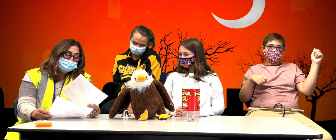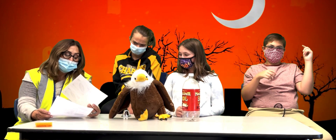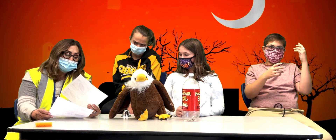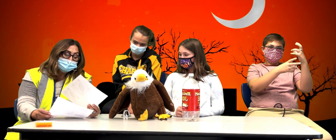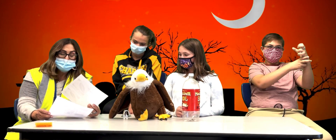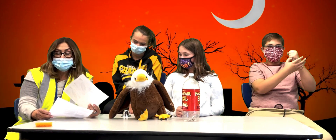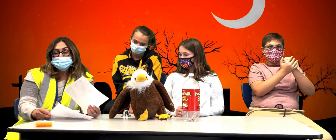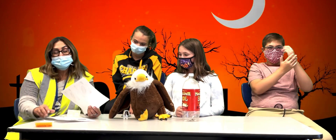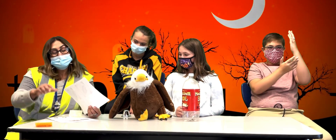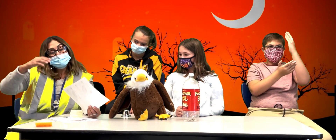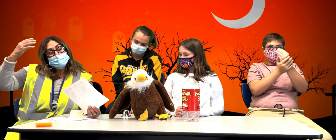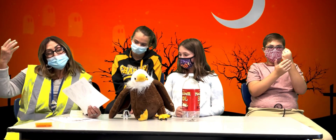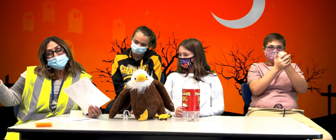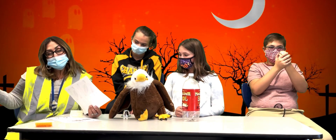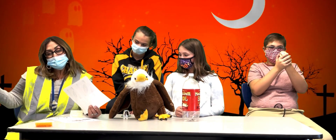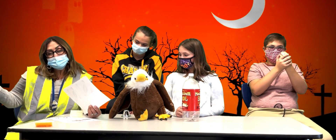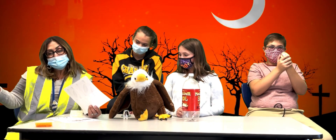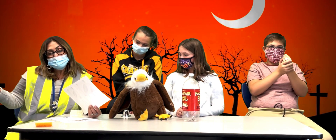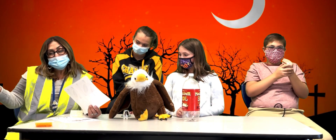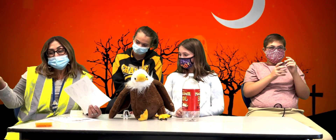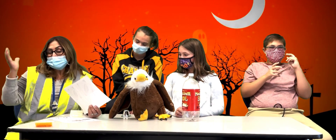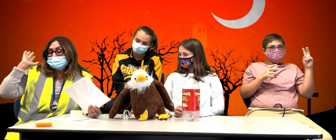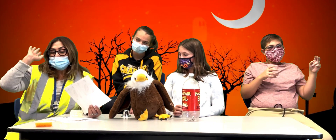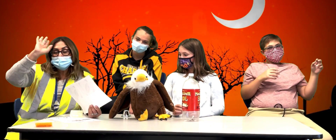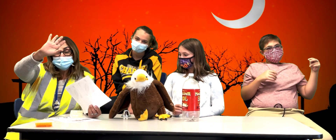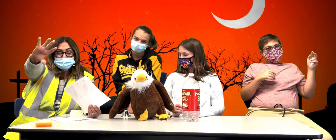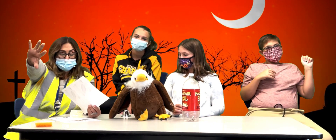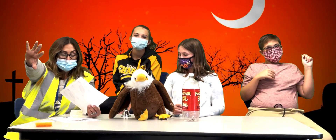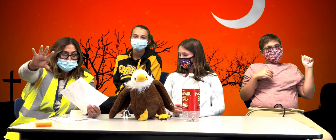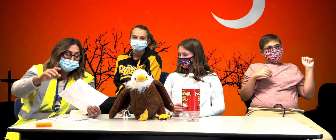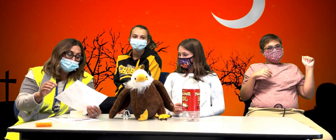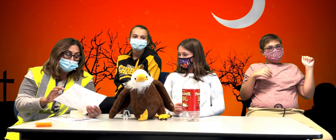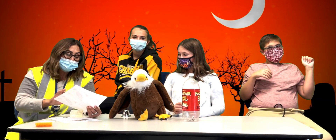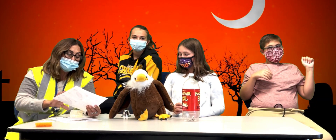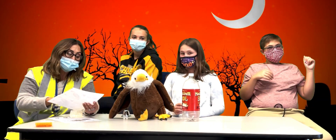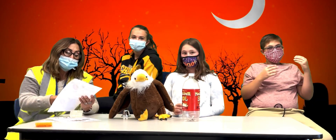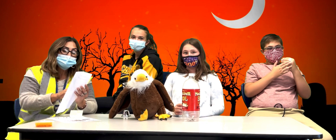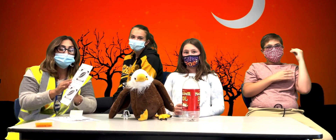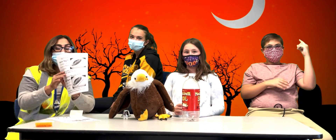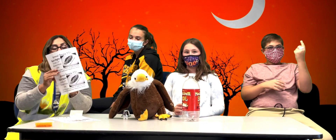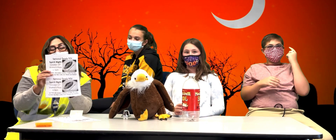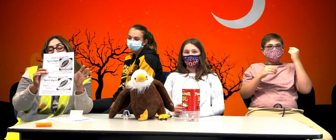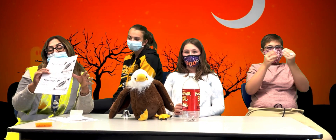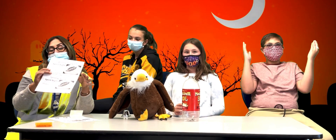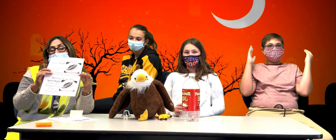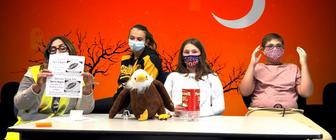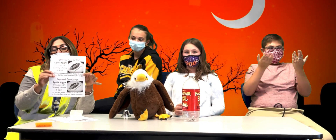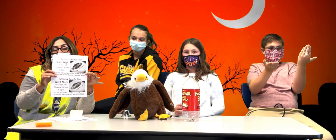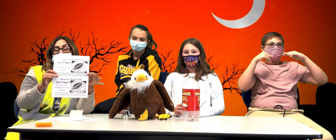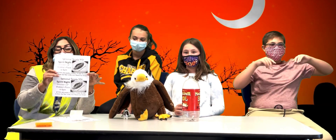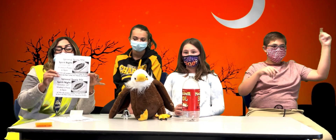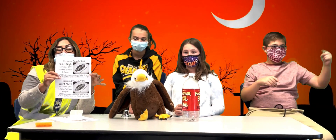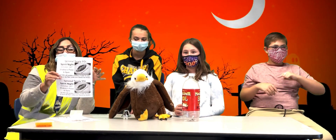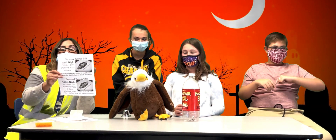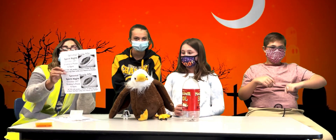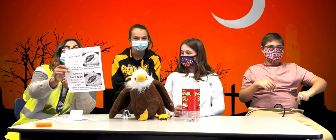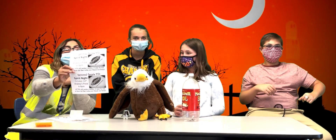profits. And if PTA makes money, that all goes back to you. So join us